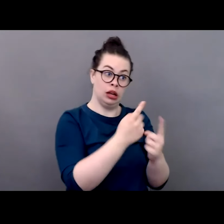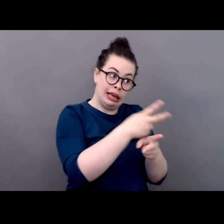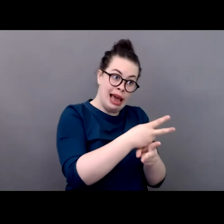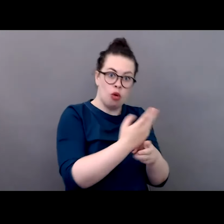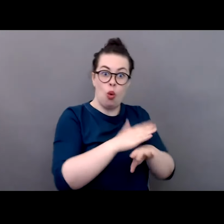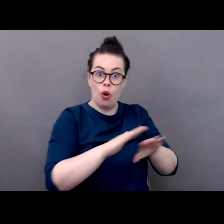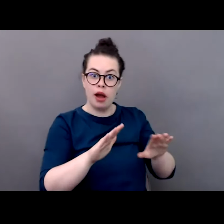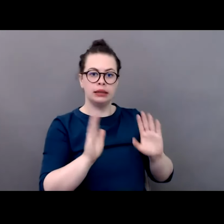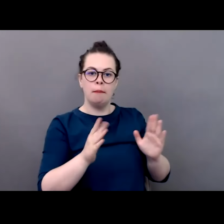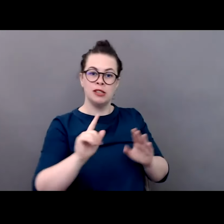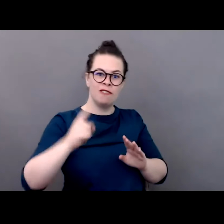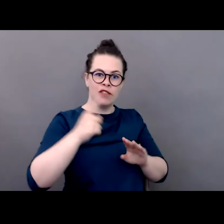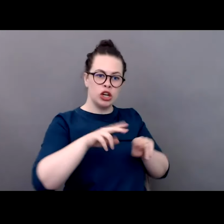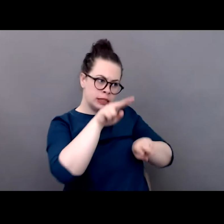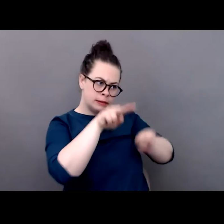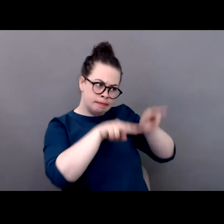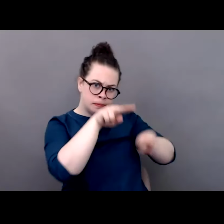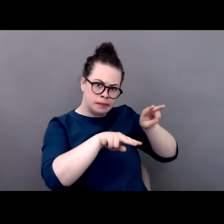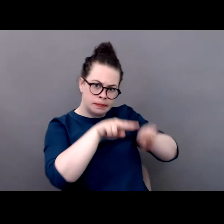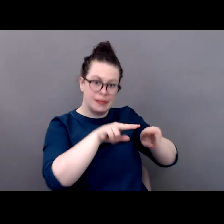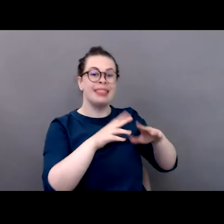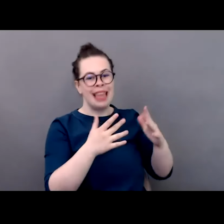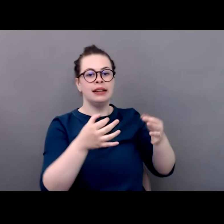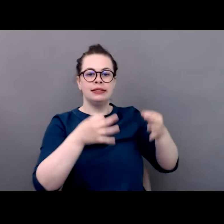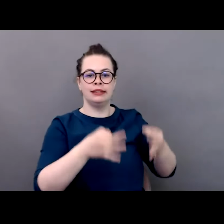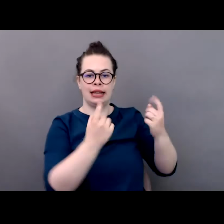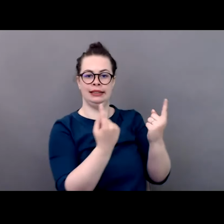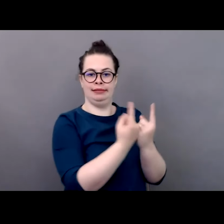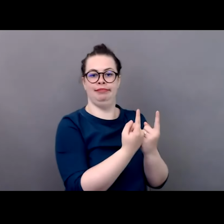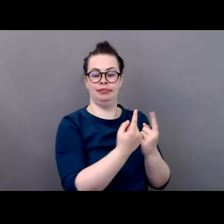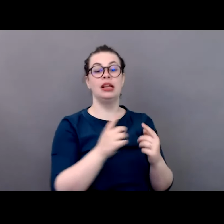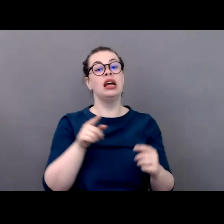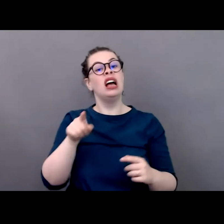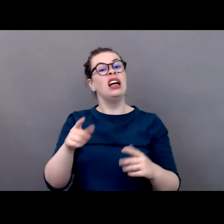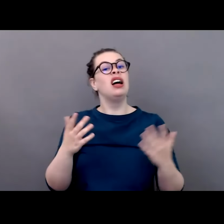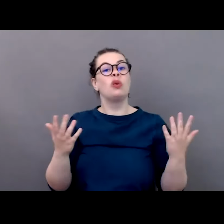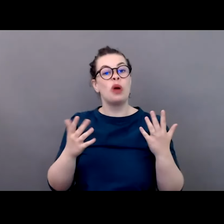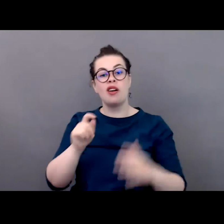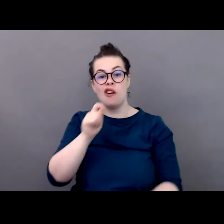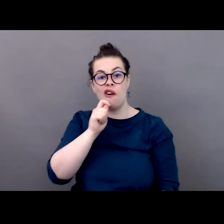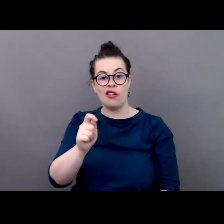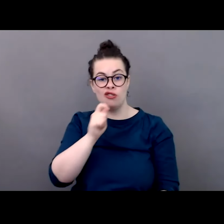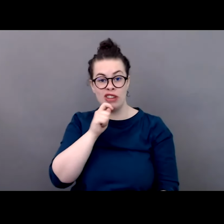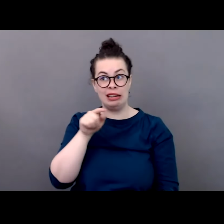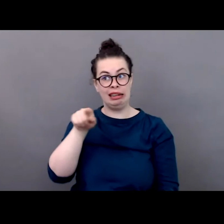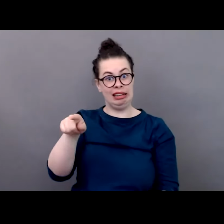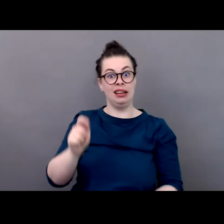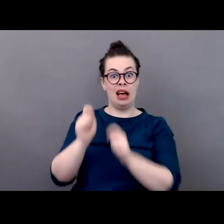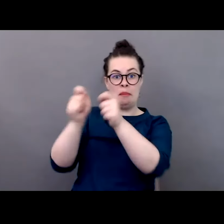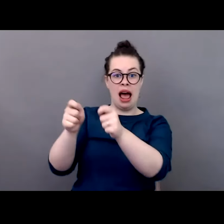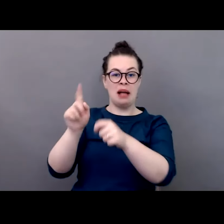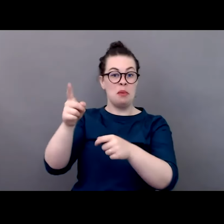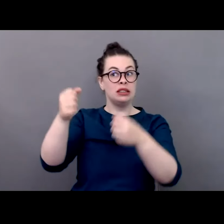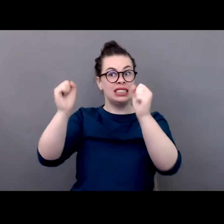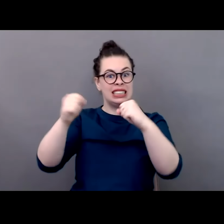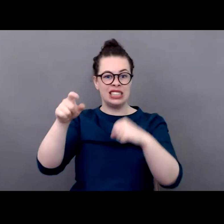And it's a progressive outcome, Alajos Kis against Hungary, but not great. So after that, we took a case to